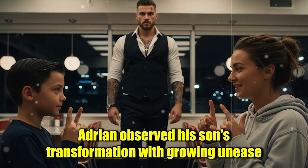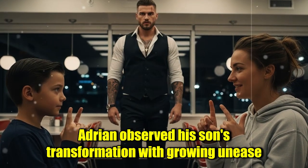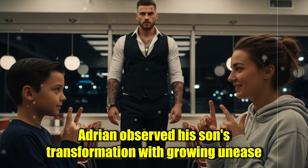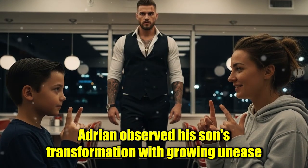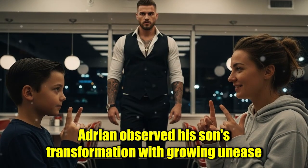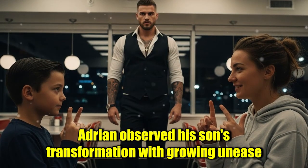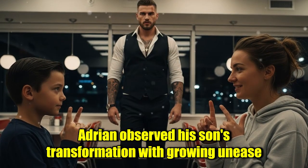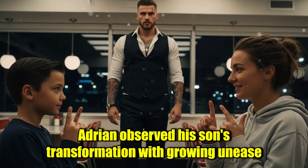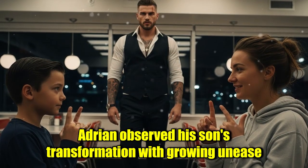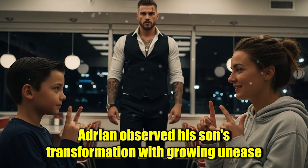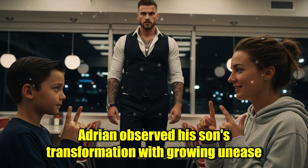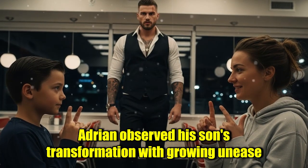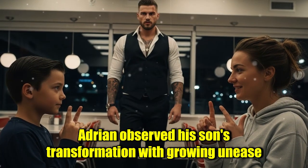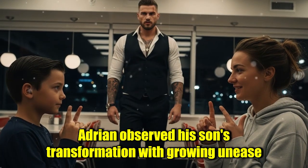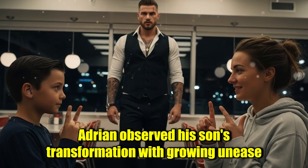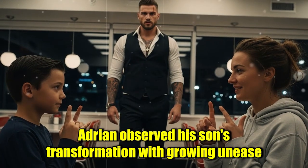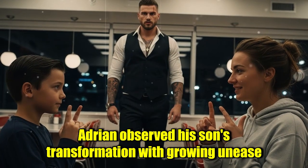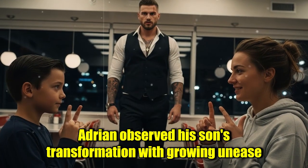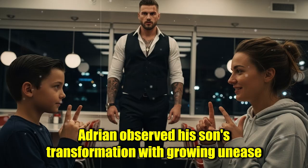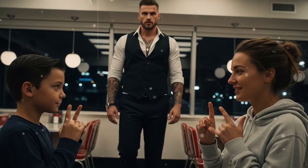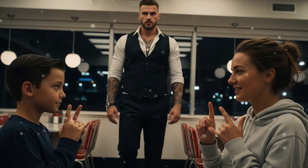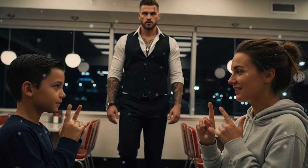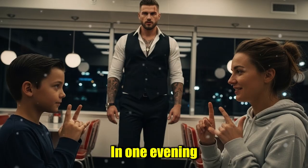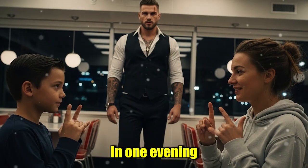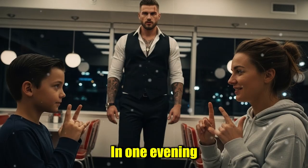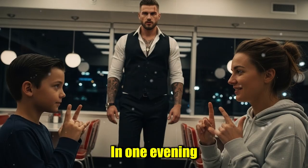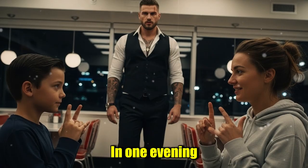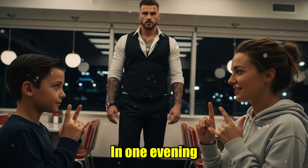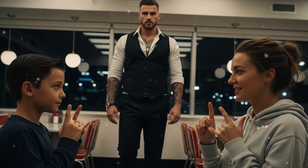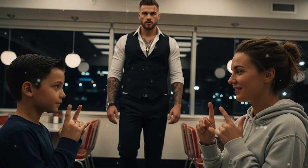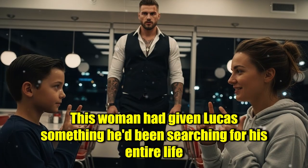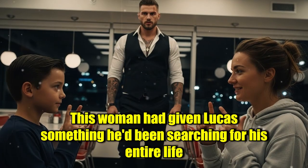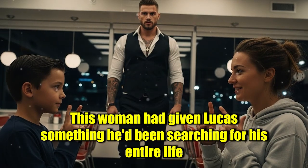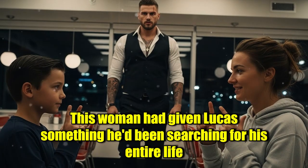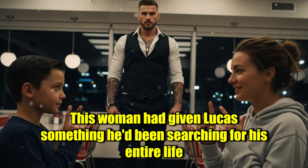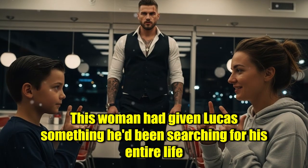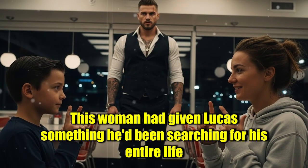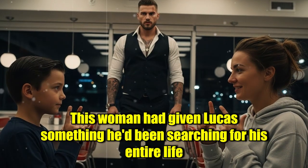his son's transformation with growing unease. In one evening, this woman had given Luca